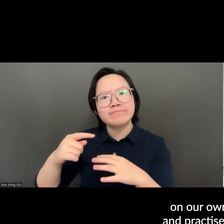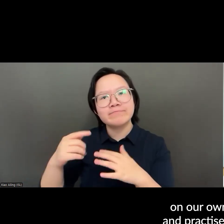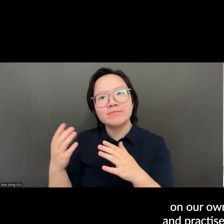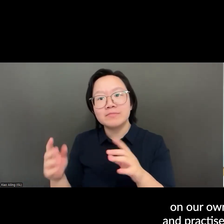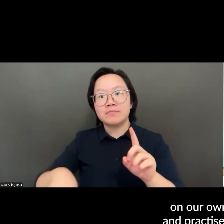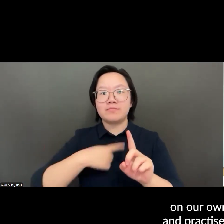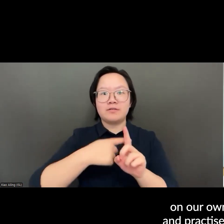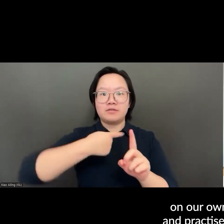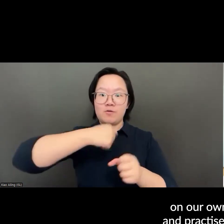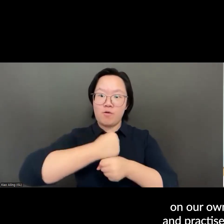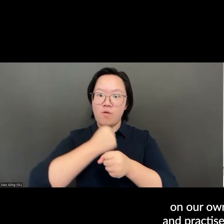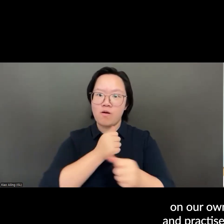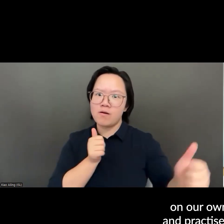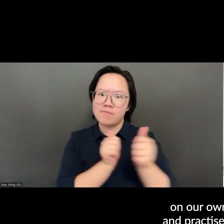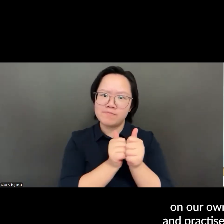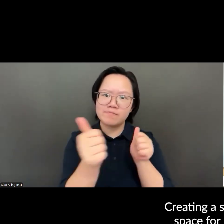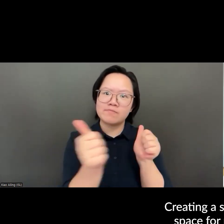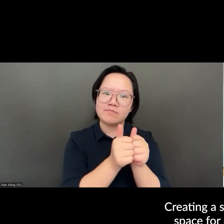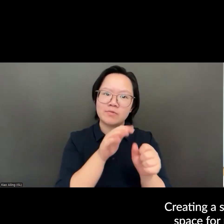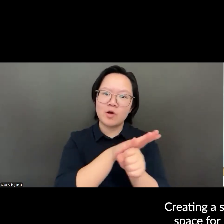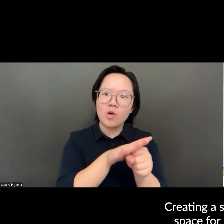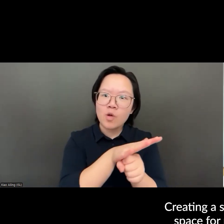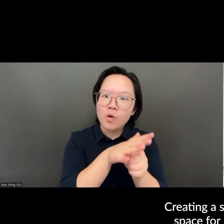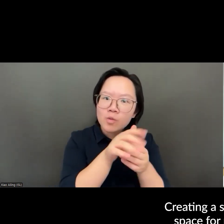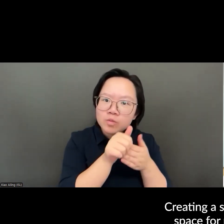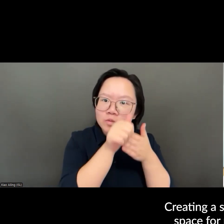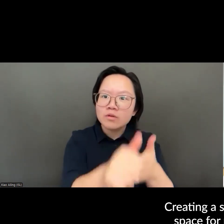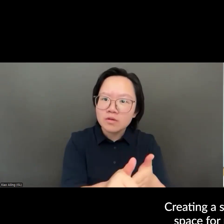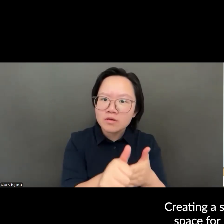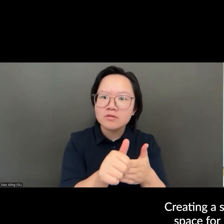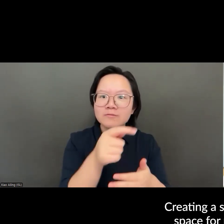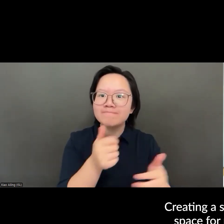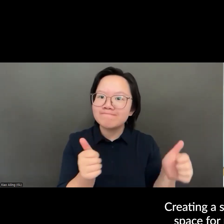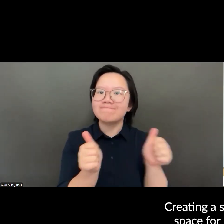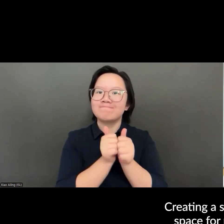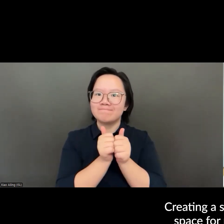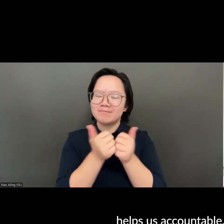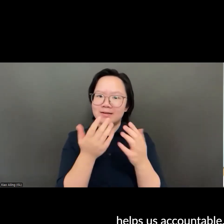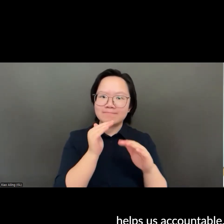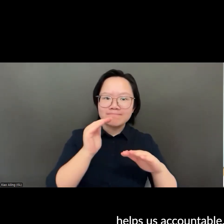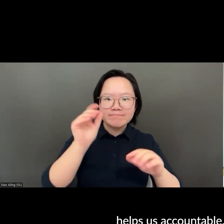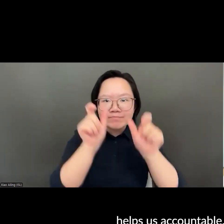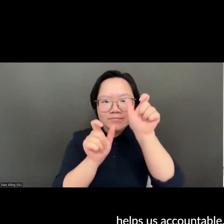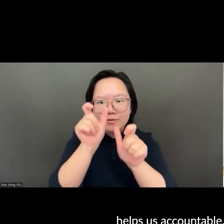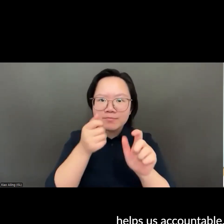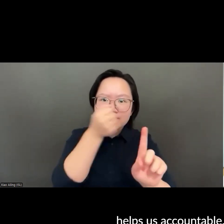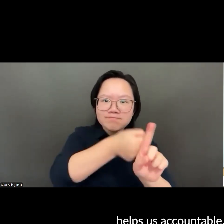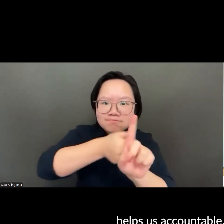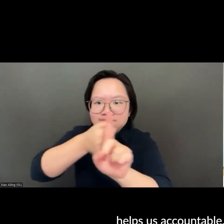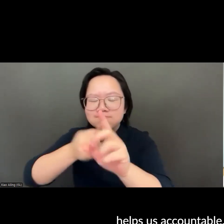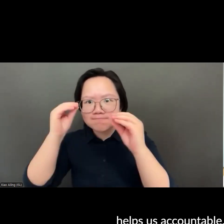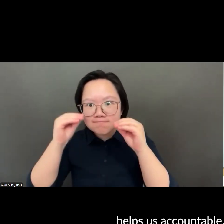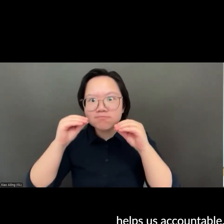own attitudes and practices as a team. Creating a safe internal space for reflection helps us